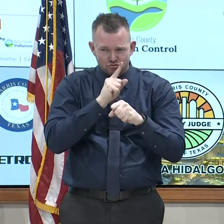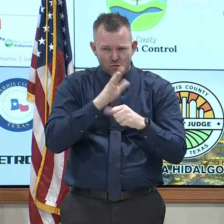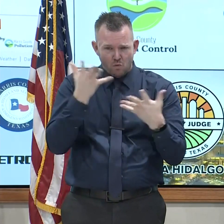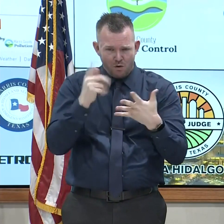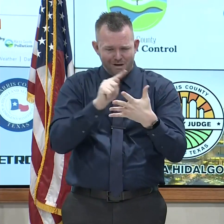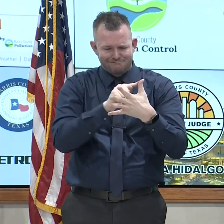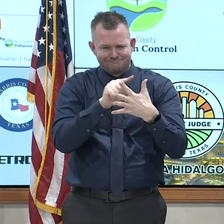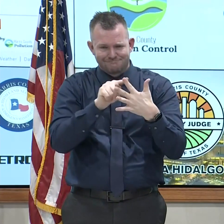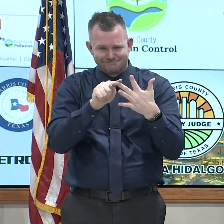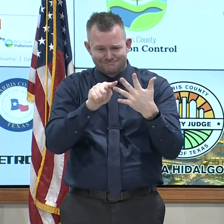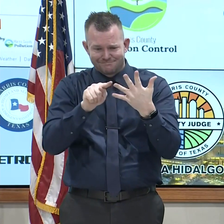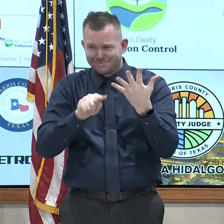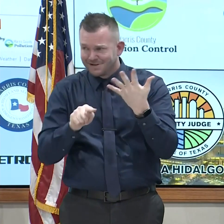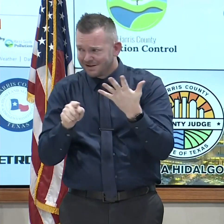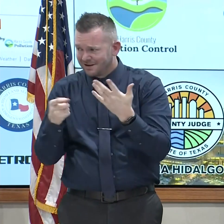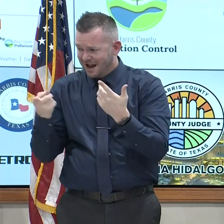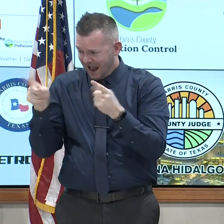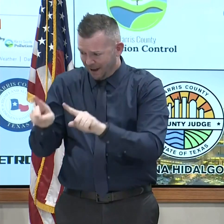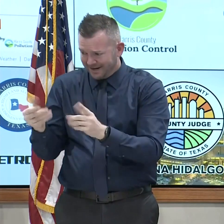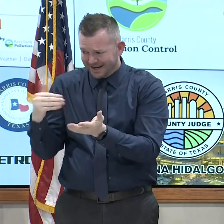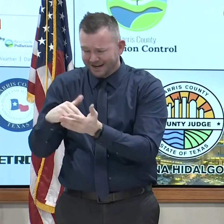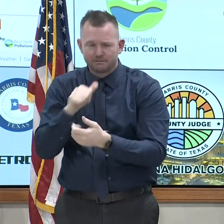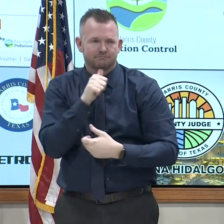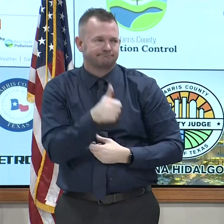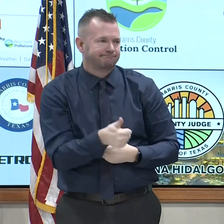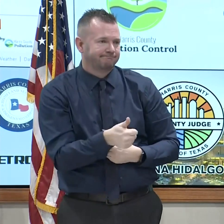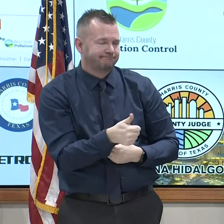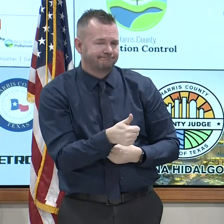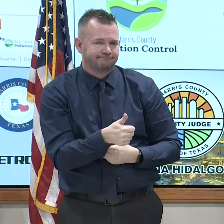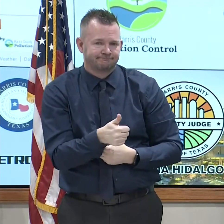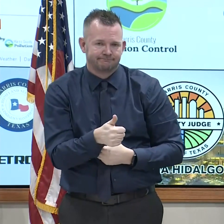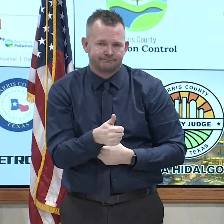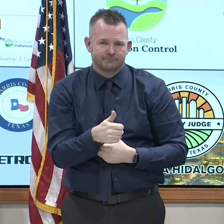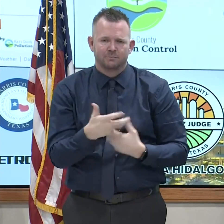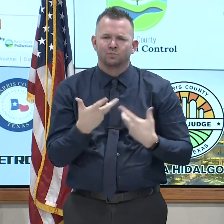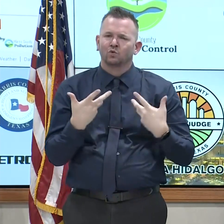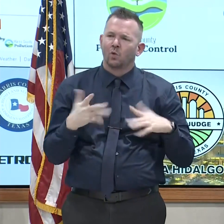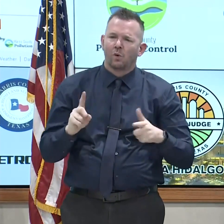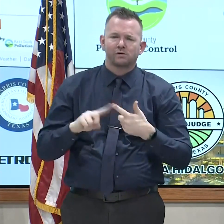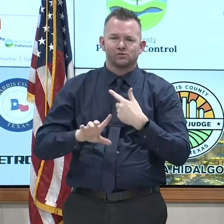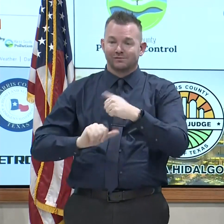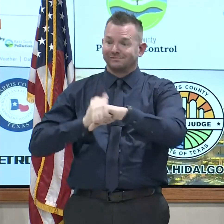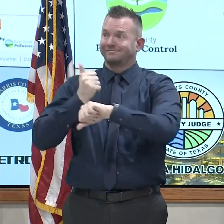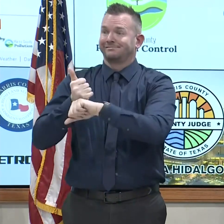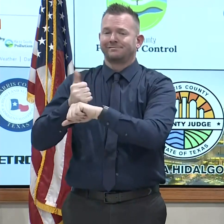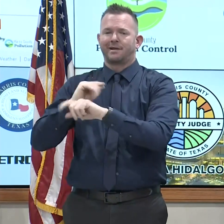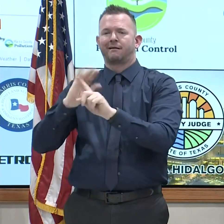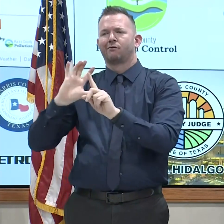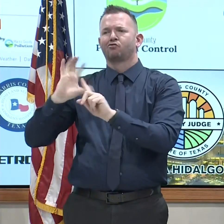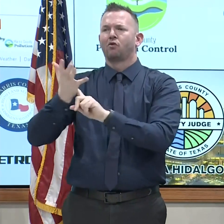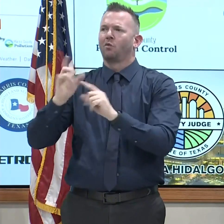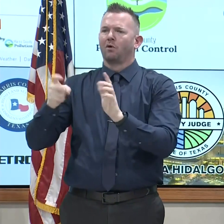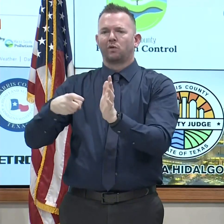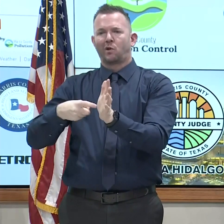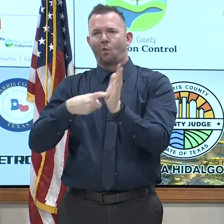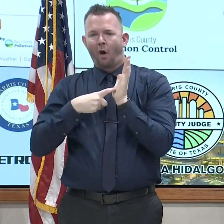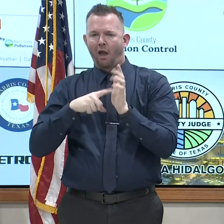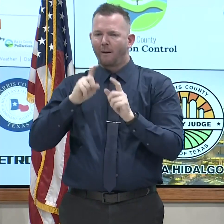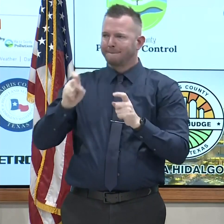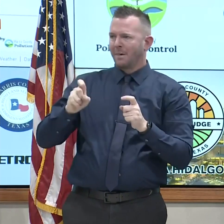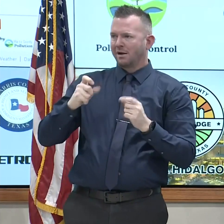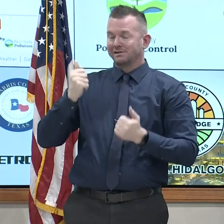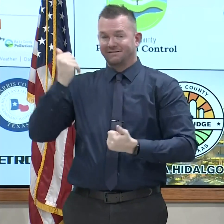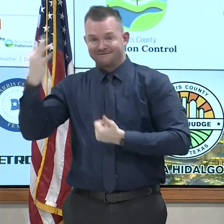also want to create a culture that doesn't require a massive fire for people to know